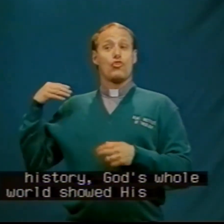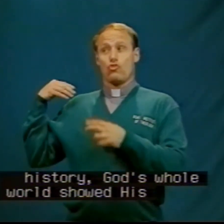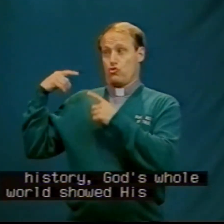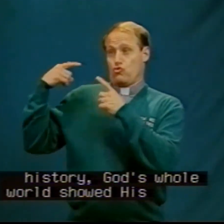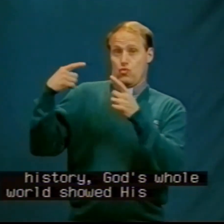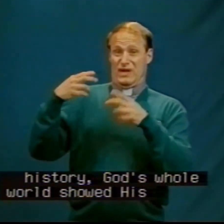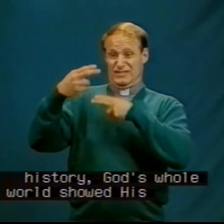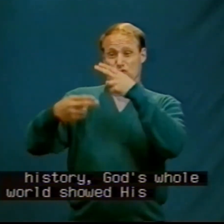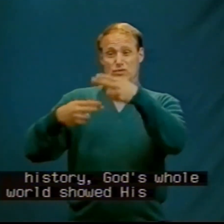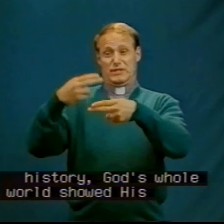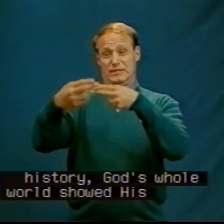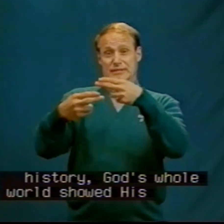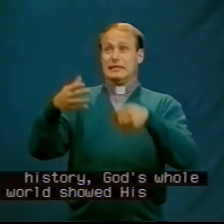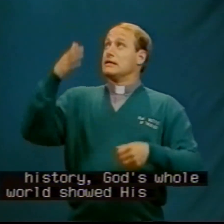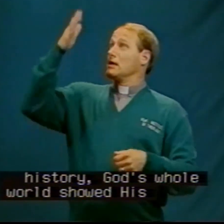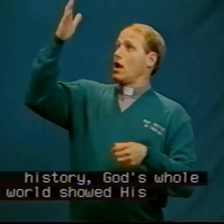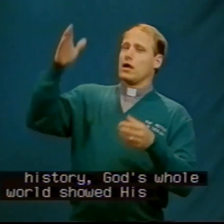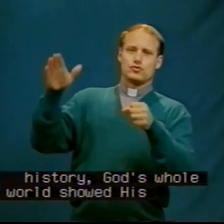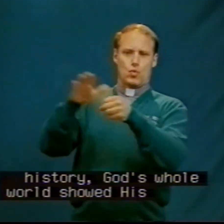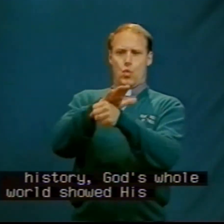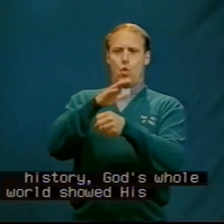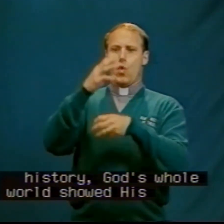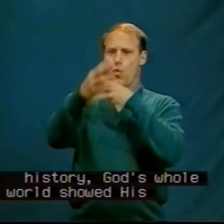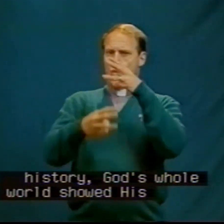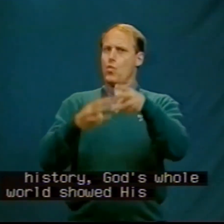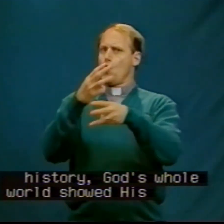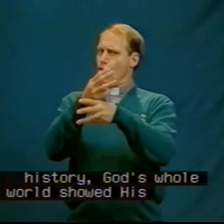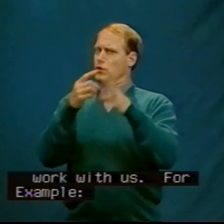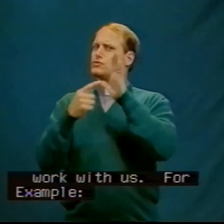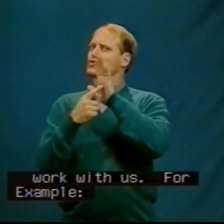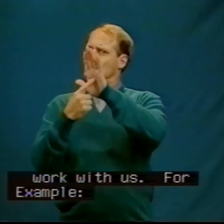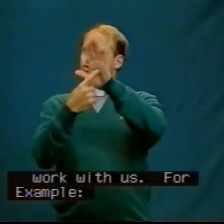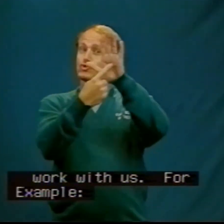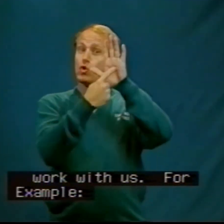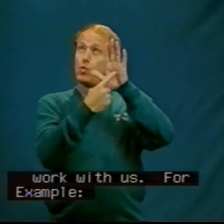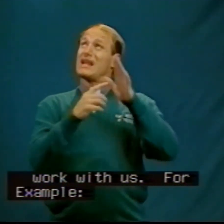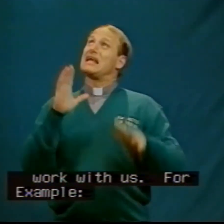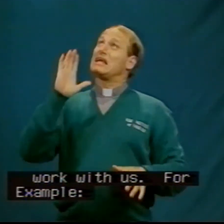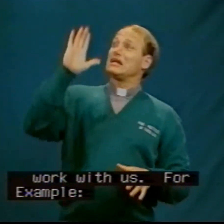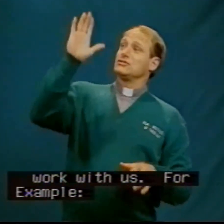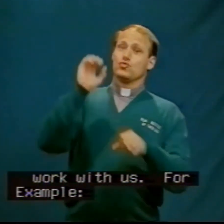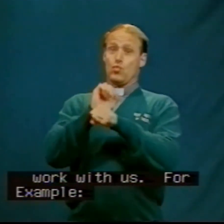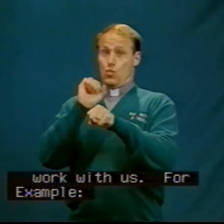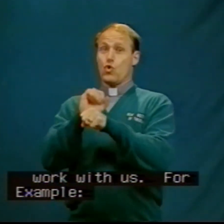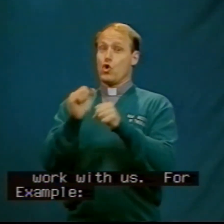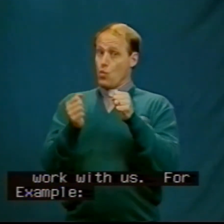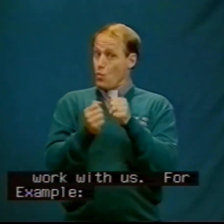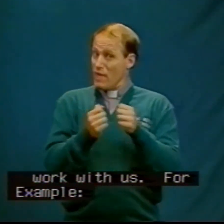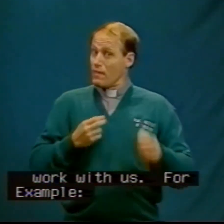Through history, God's whole world showed His work for us. For example